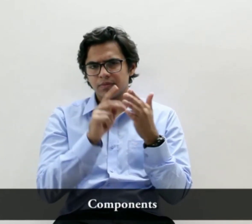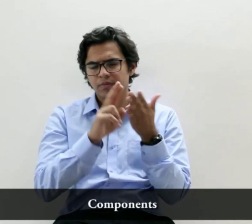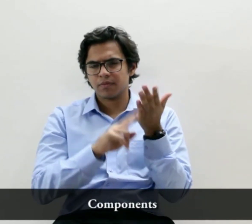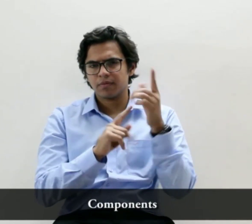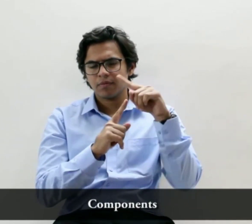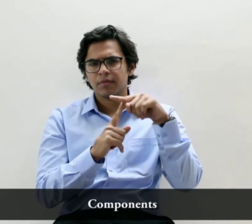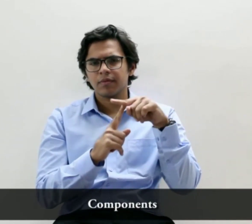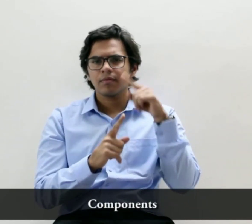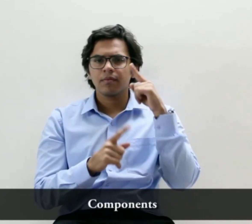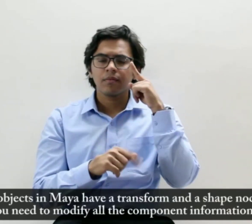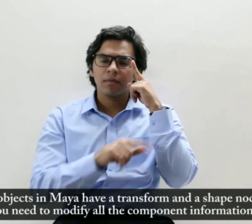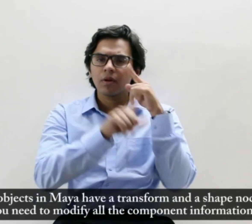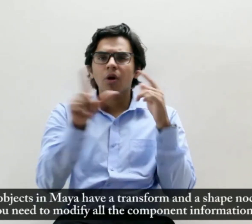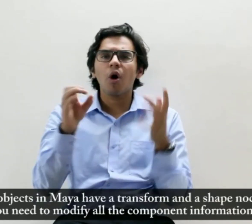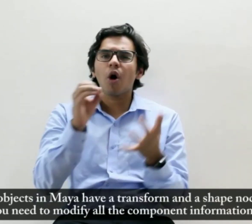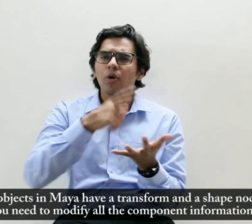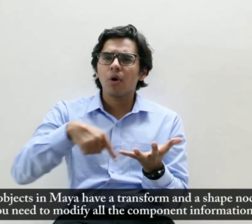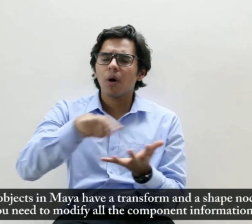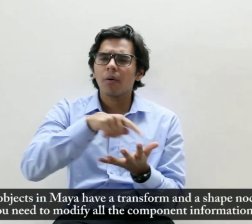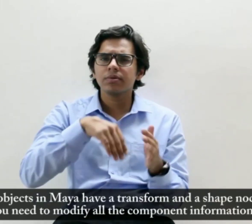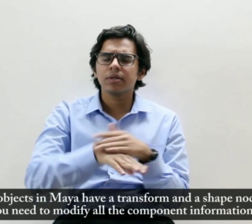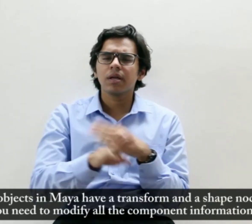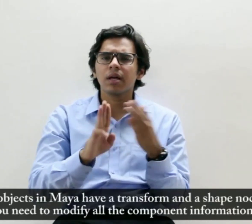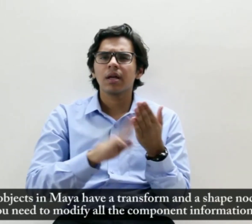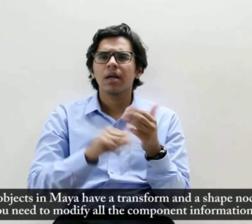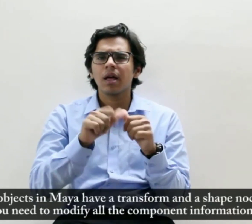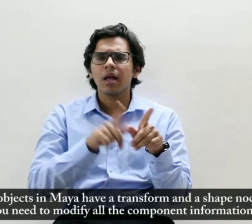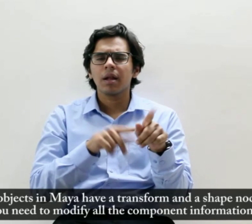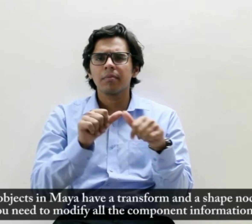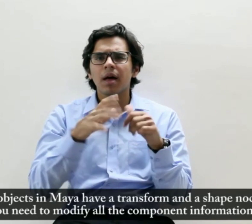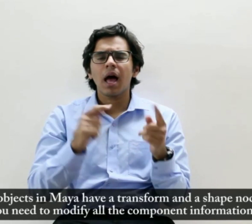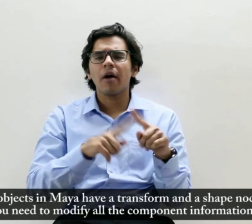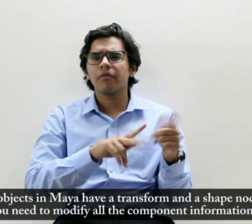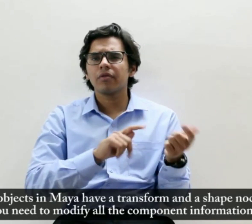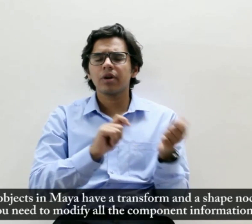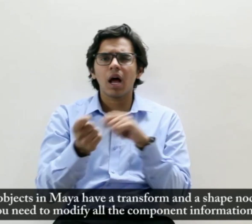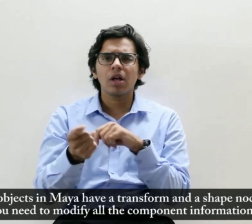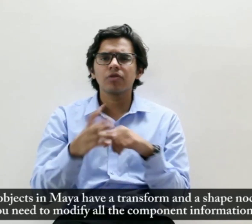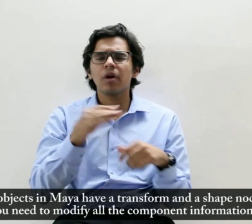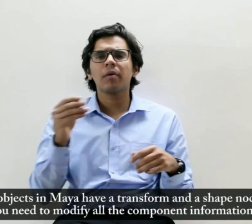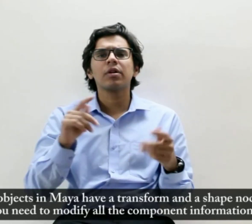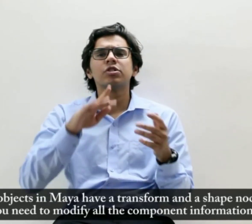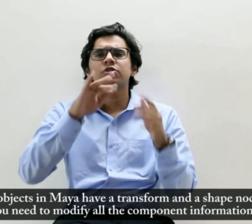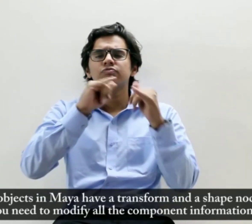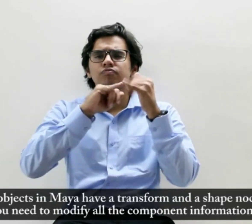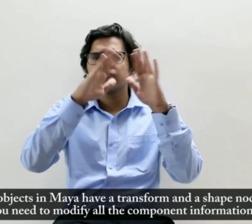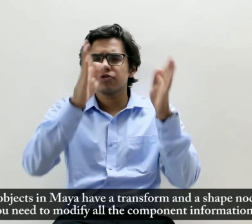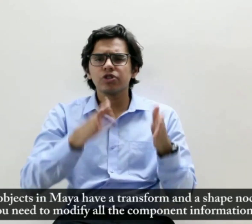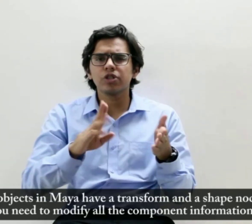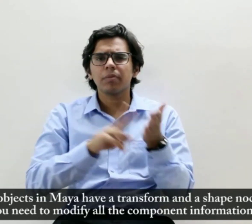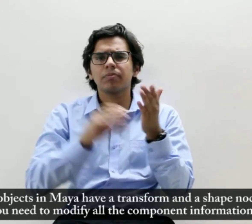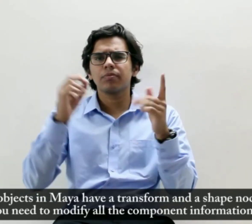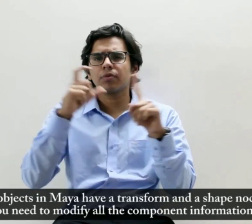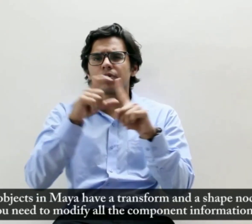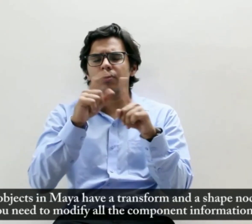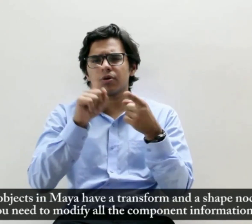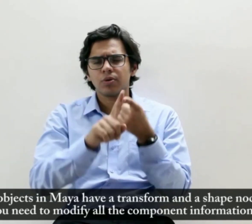All objects in Maya have a transform and a shape node. You need to modify all the component